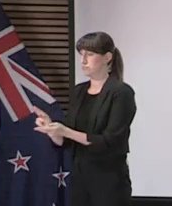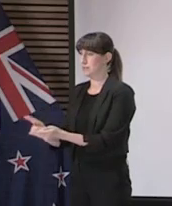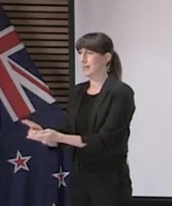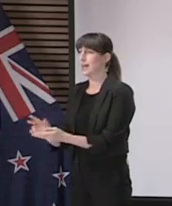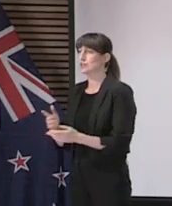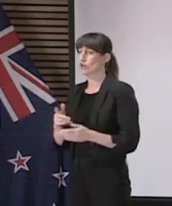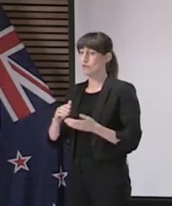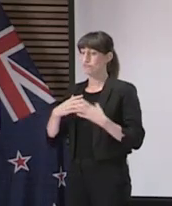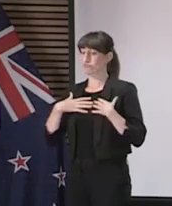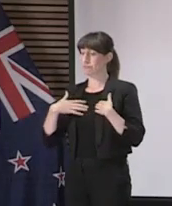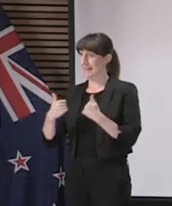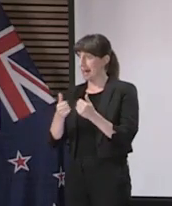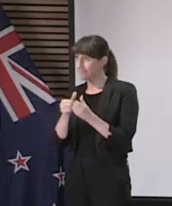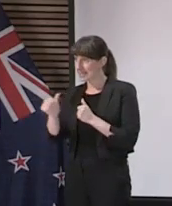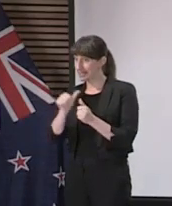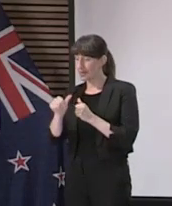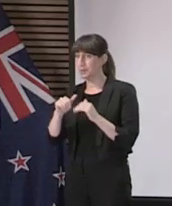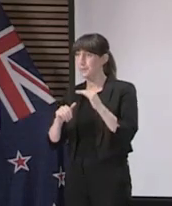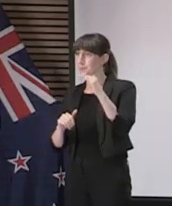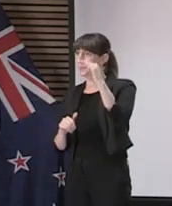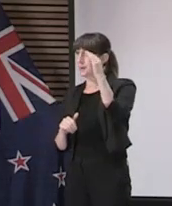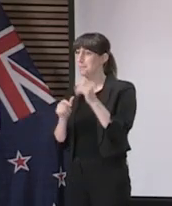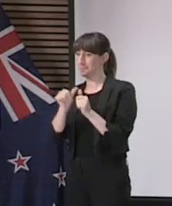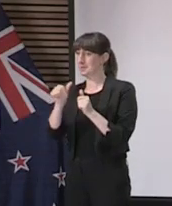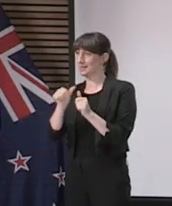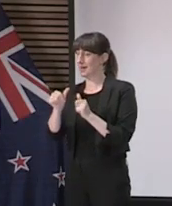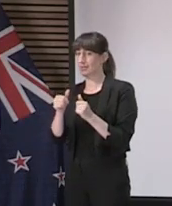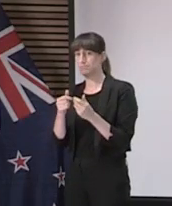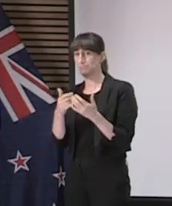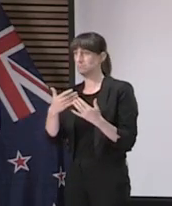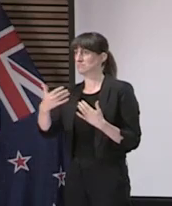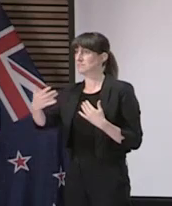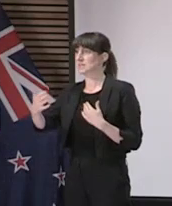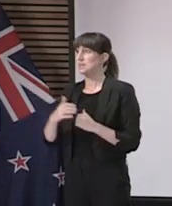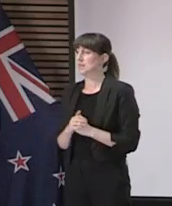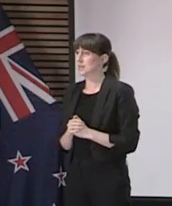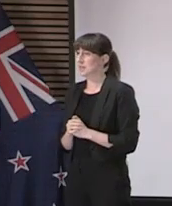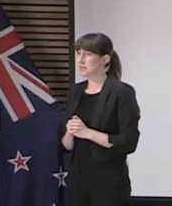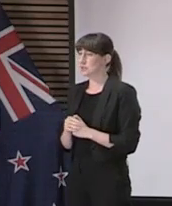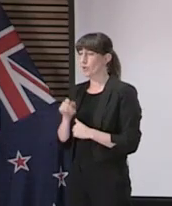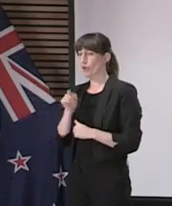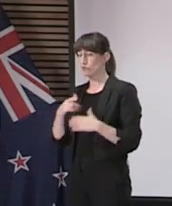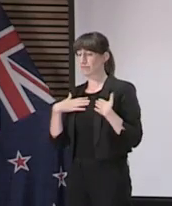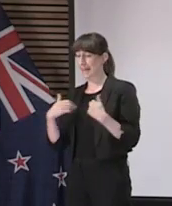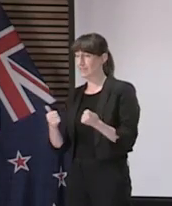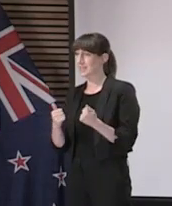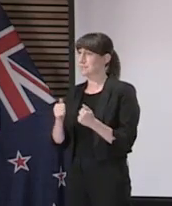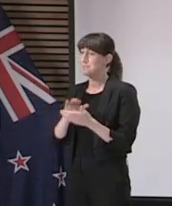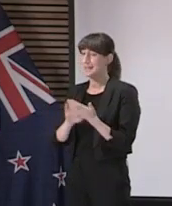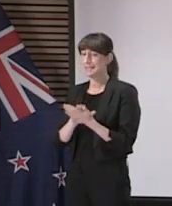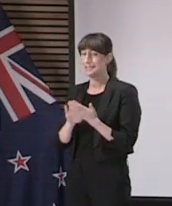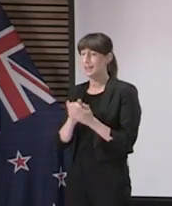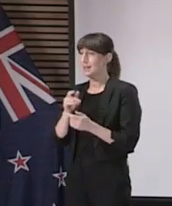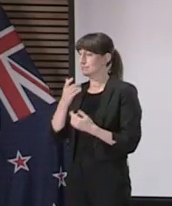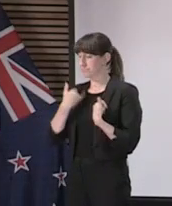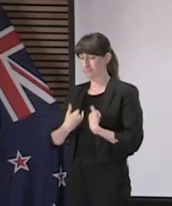people for whom the symptom onset was at least 10 days ago and they've had no symptoms for at least 48 hours. So it just really